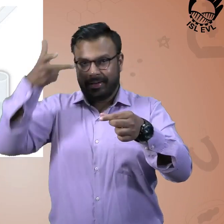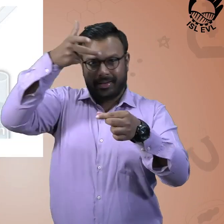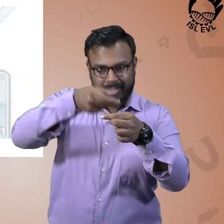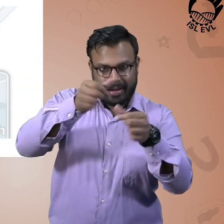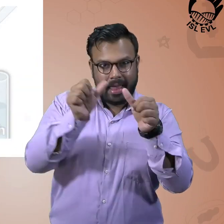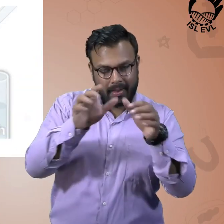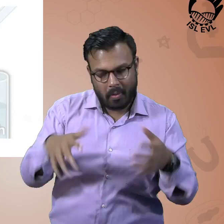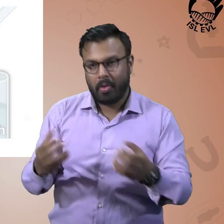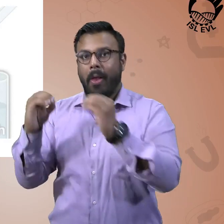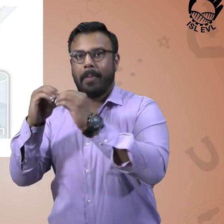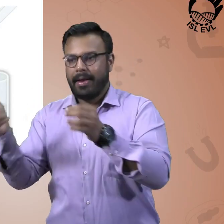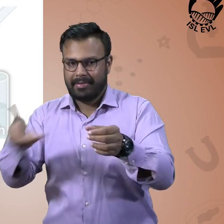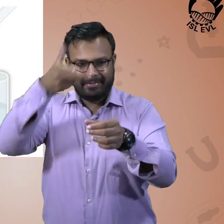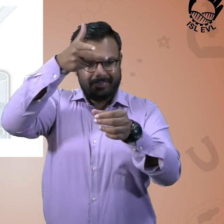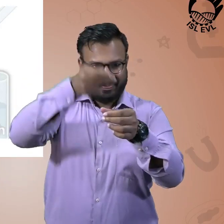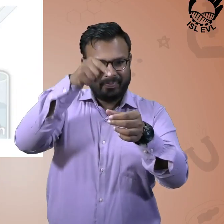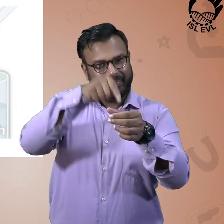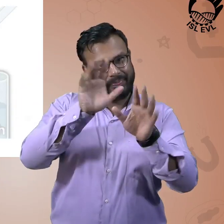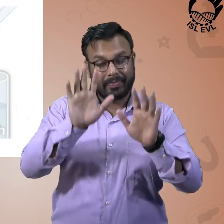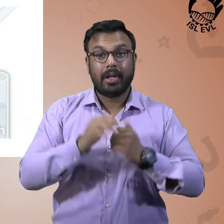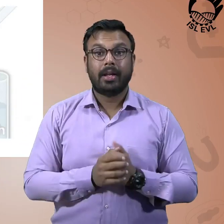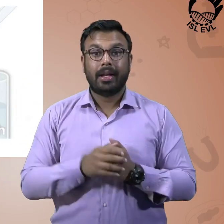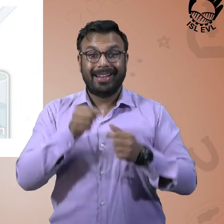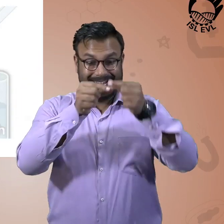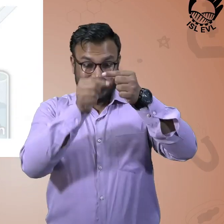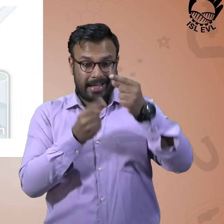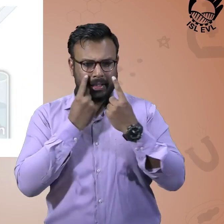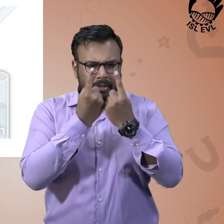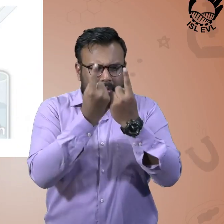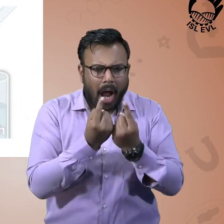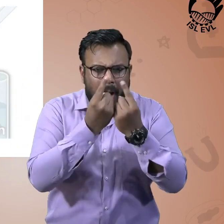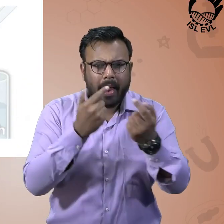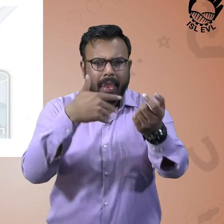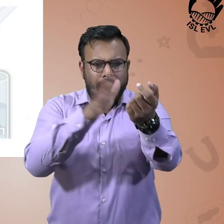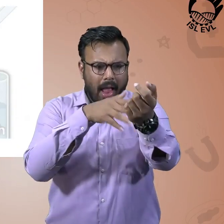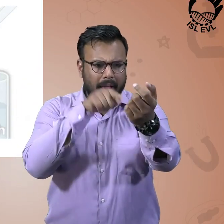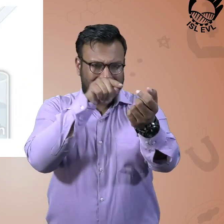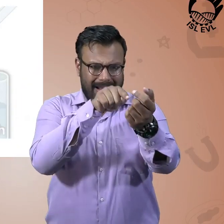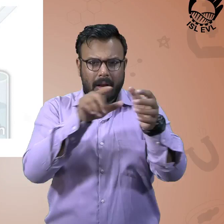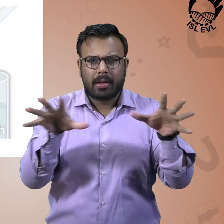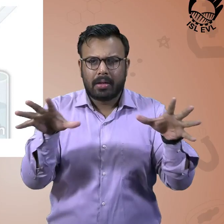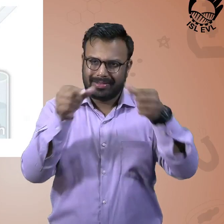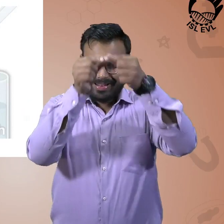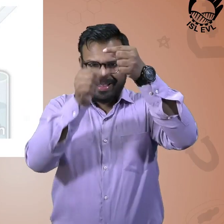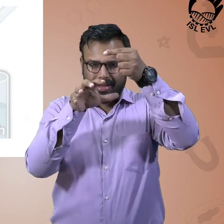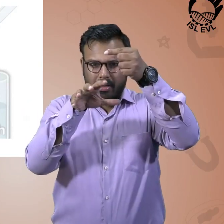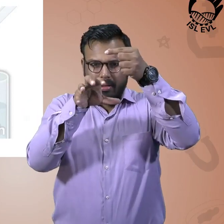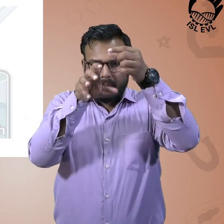The samples are checked to see whether the blood cells are sticking together